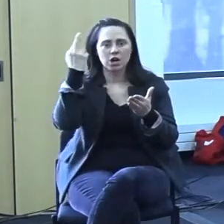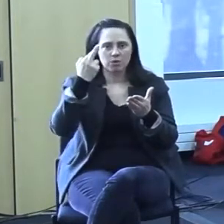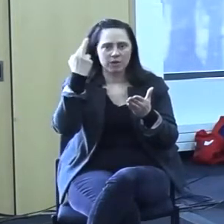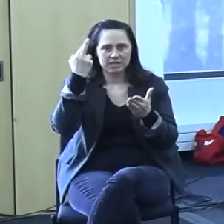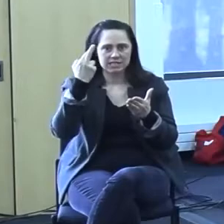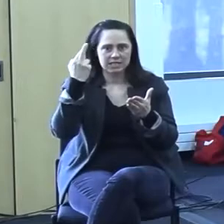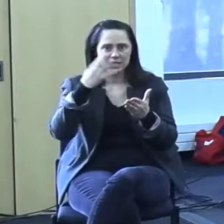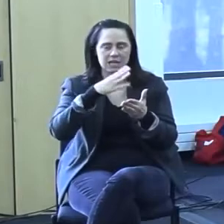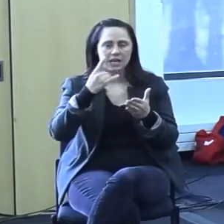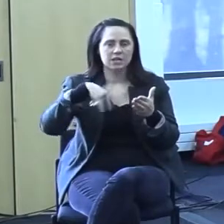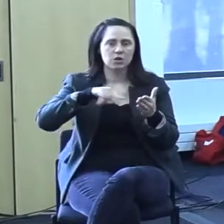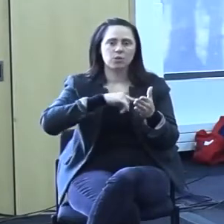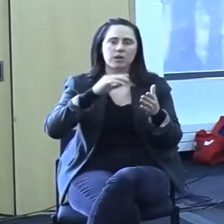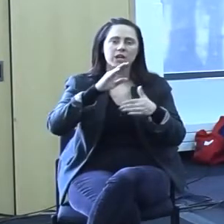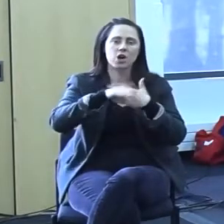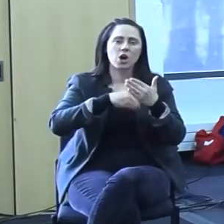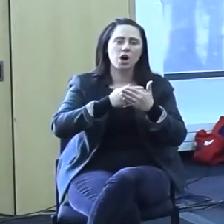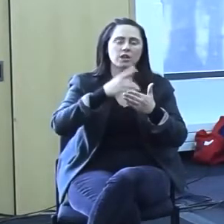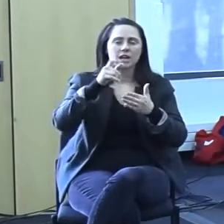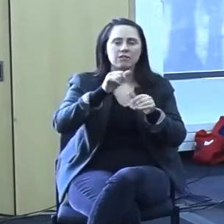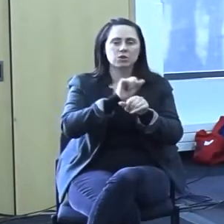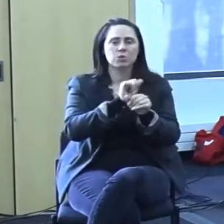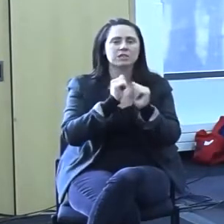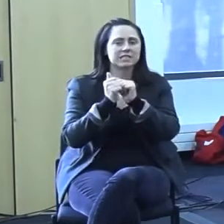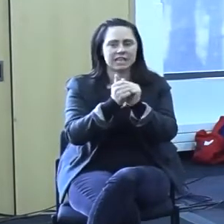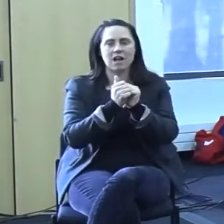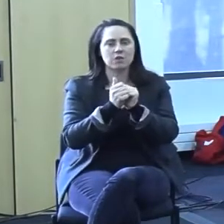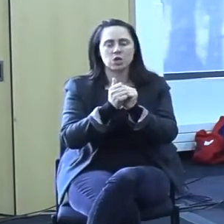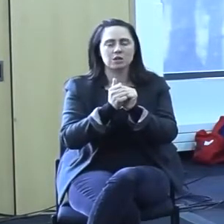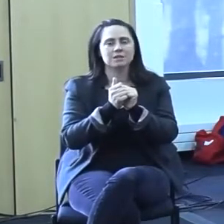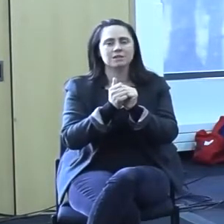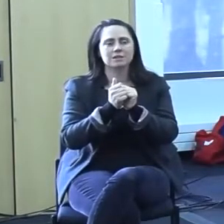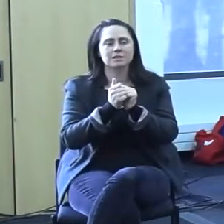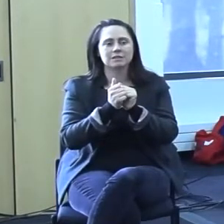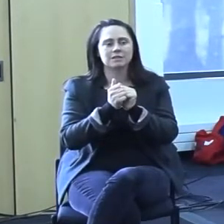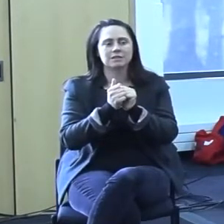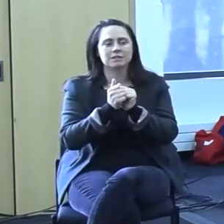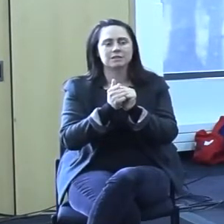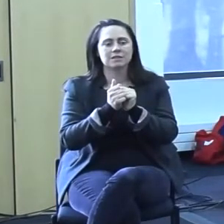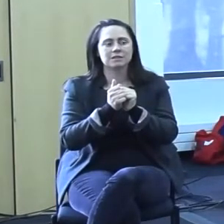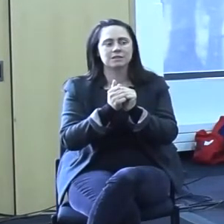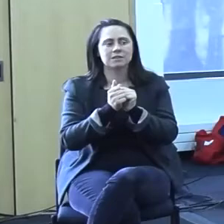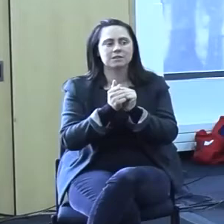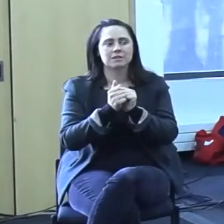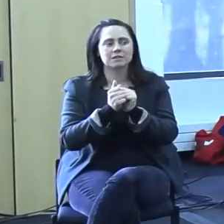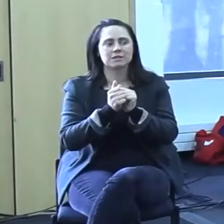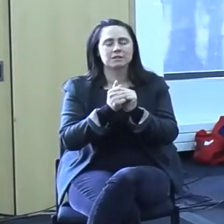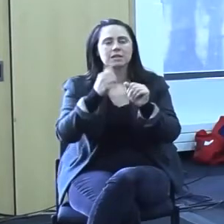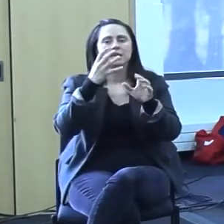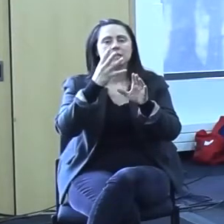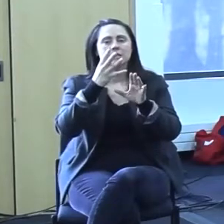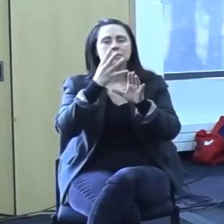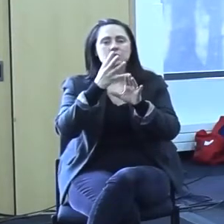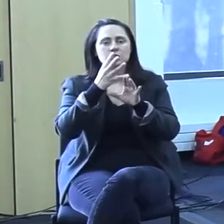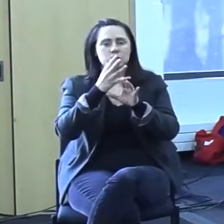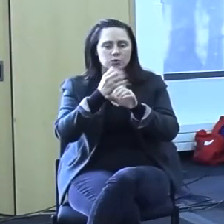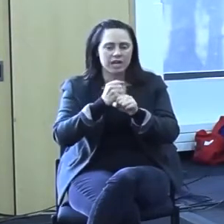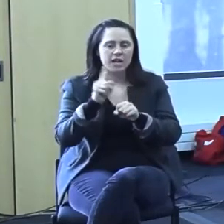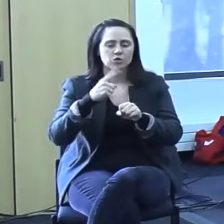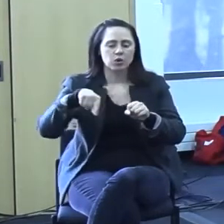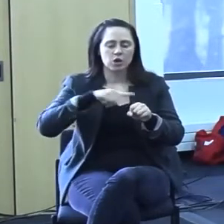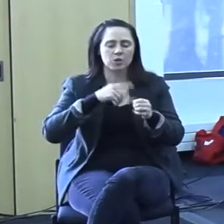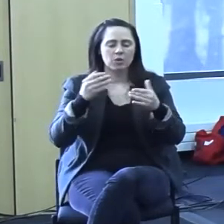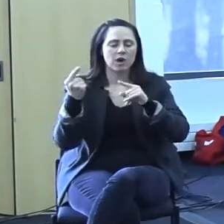reason, and we all have to work together get to get to where we're going in this